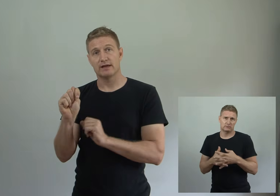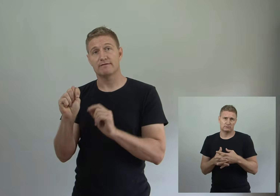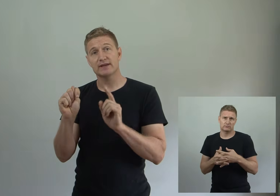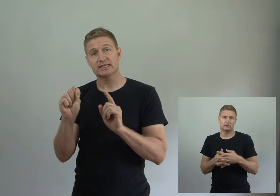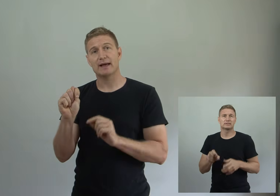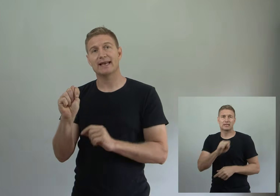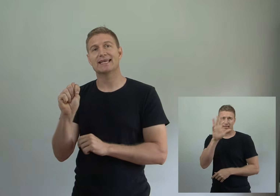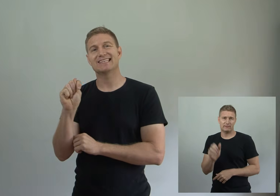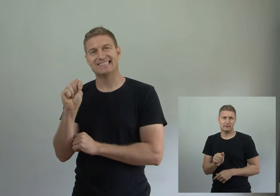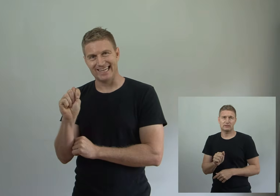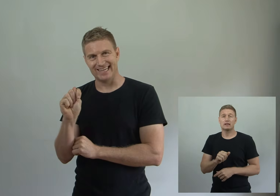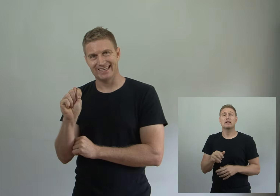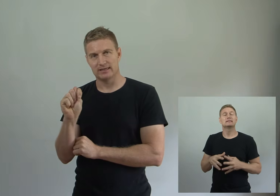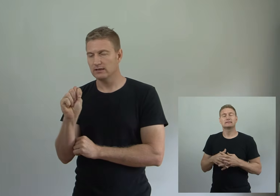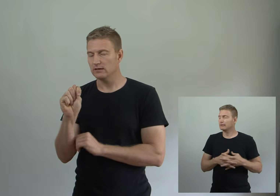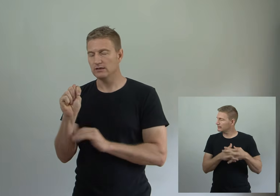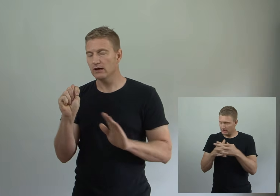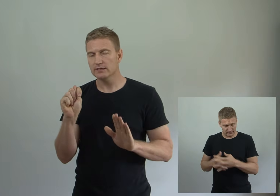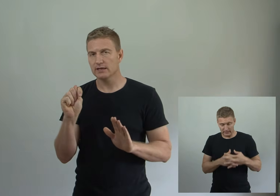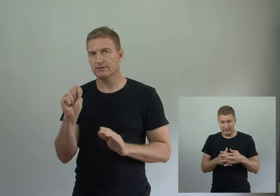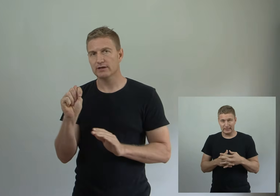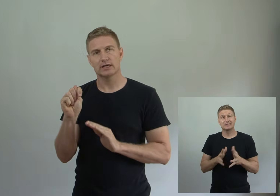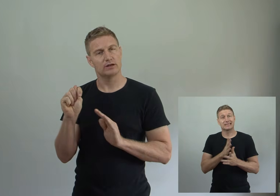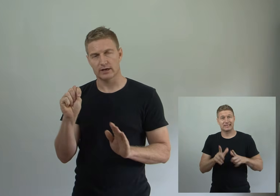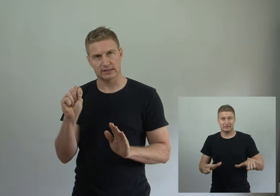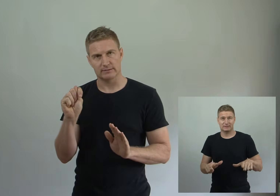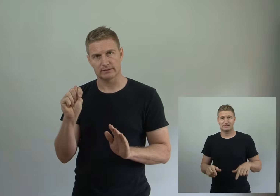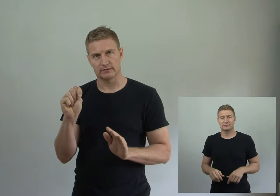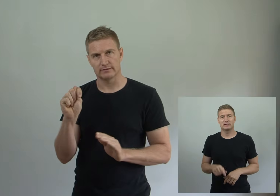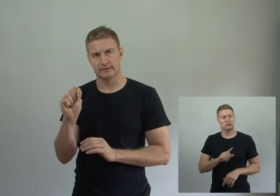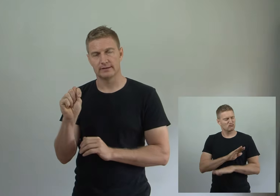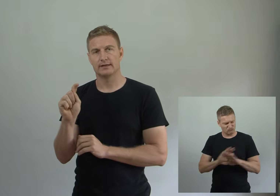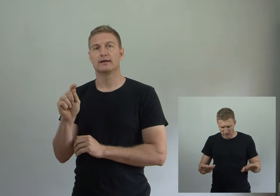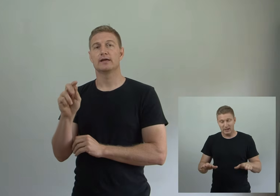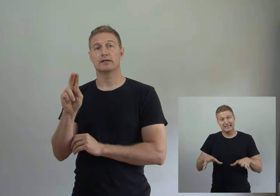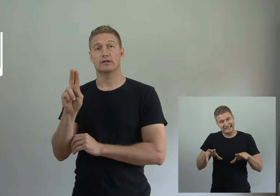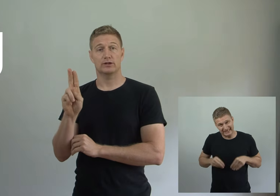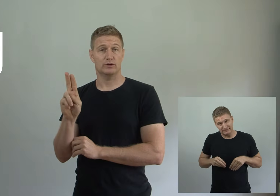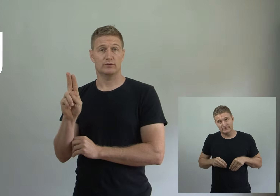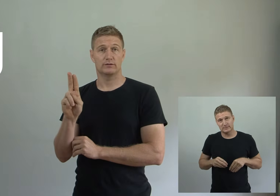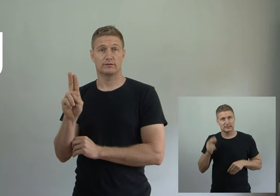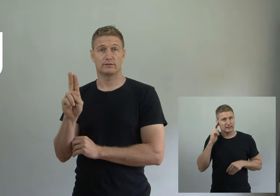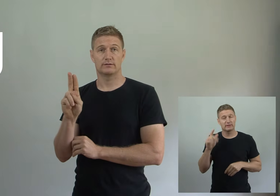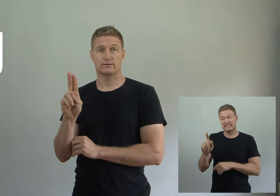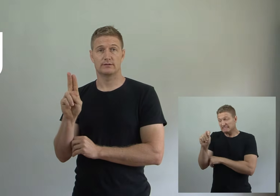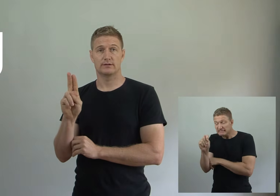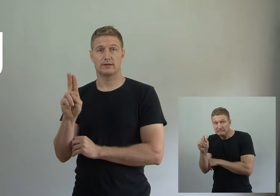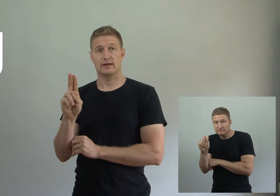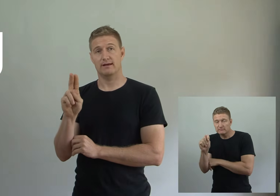Language fingerspelling T. Not in South Africa, not acceptable. U.